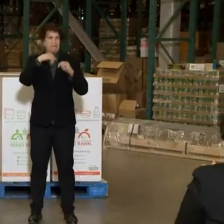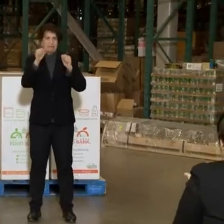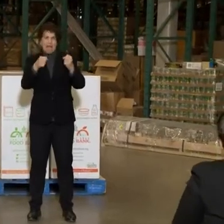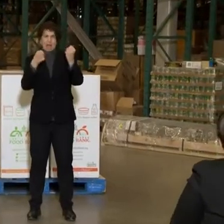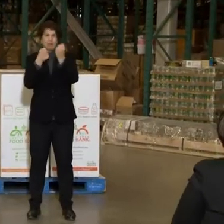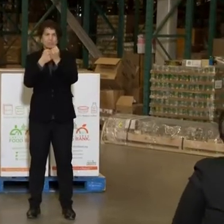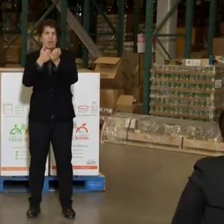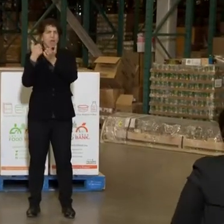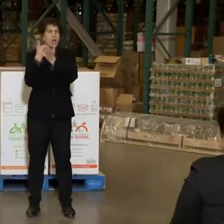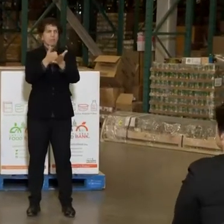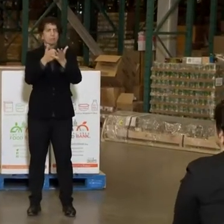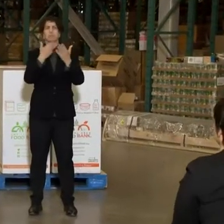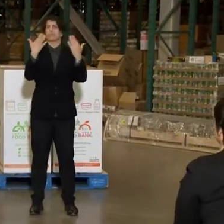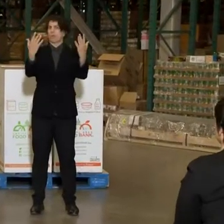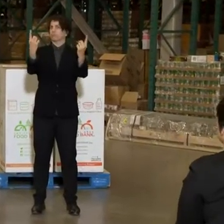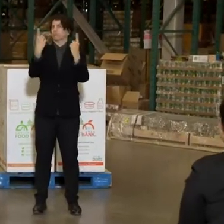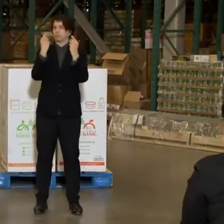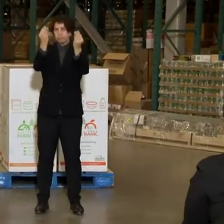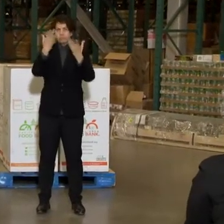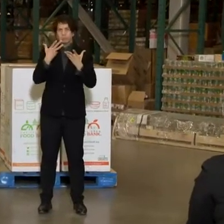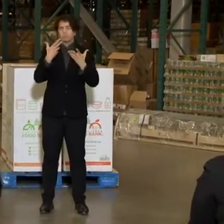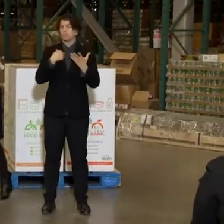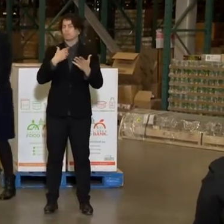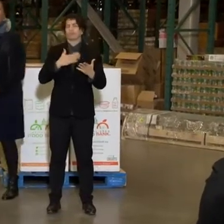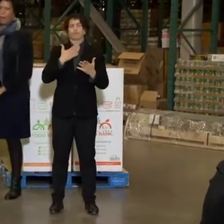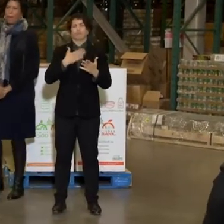And RADHA, if you would join us.